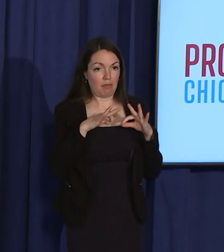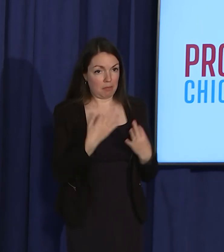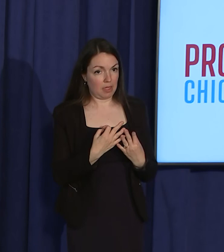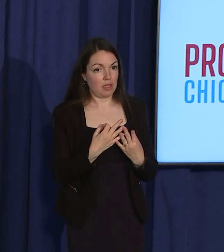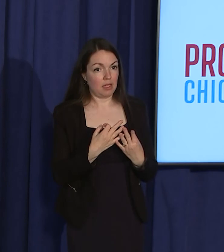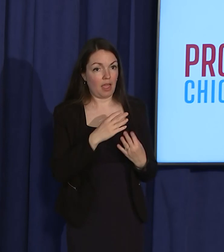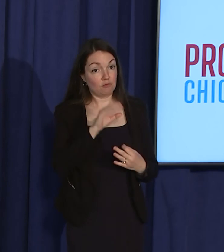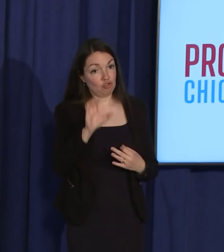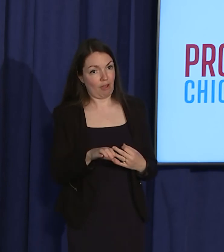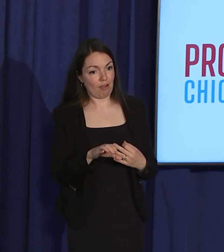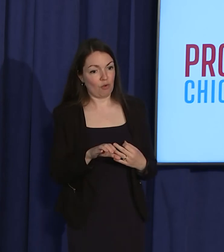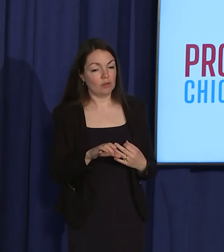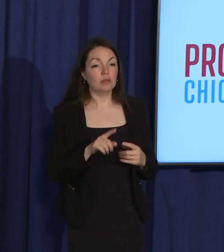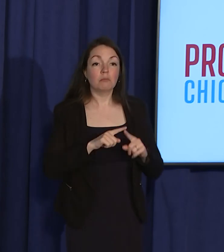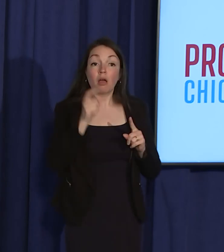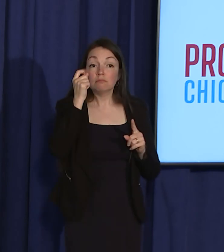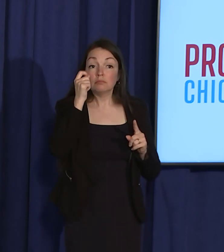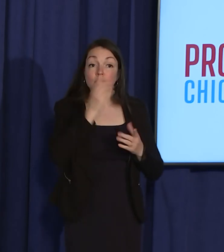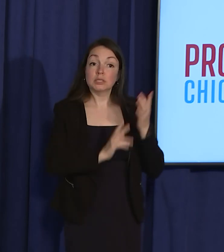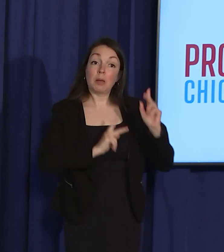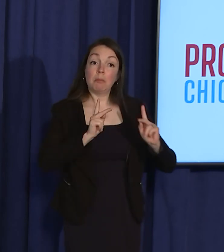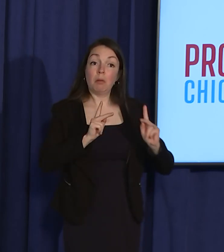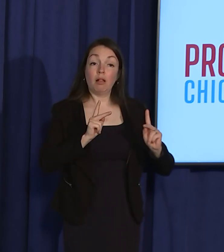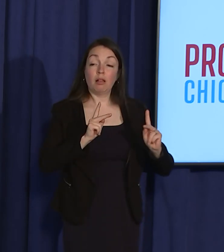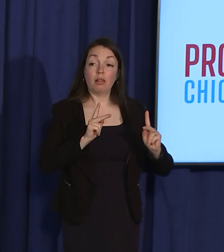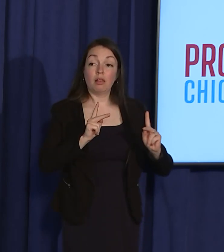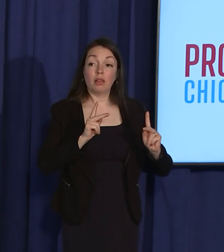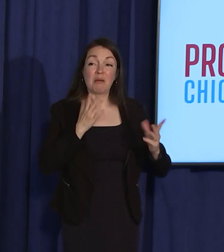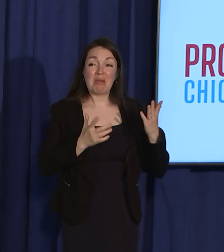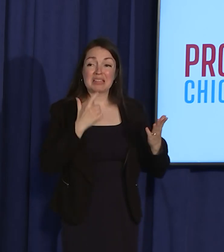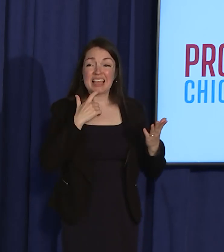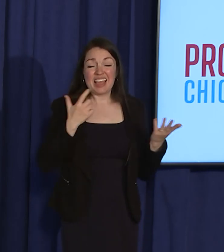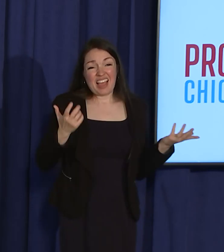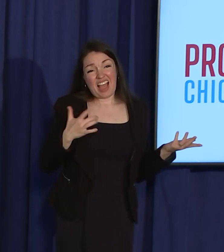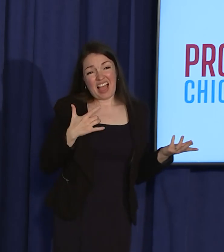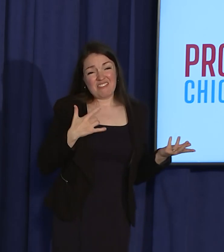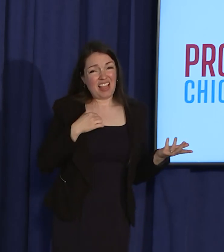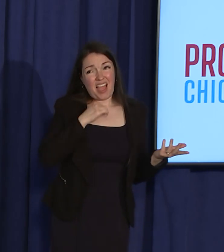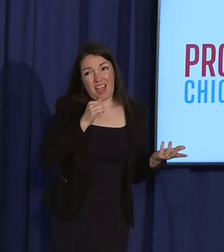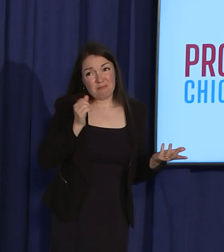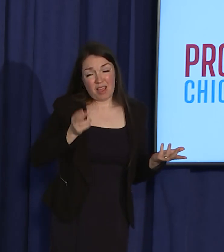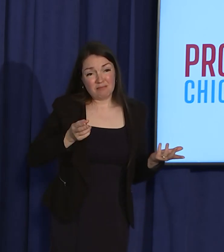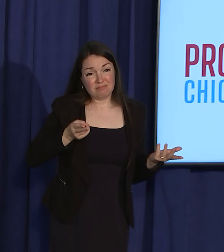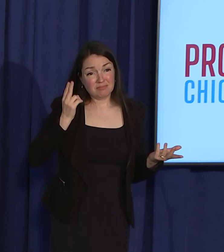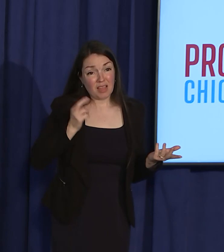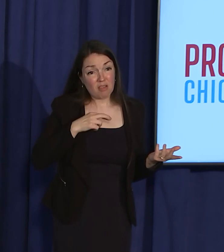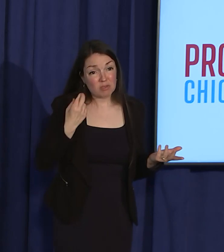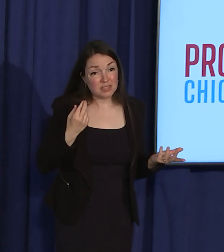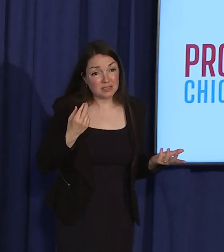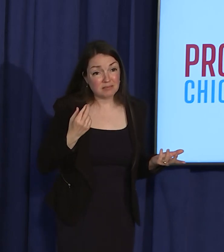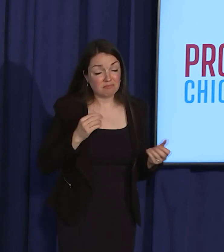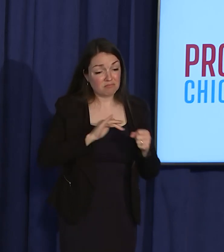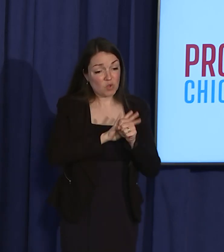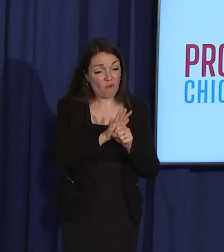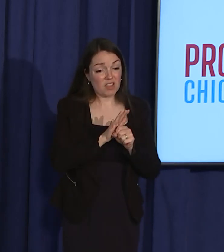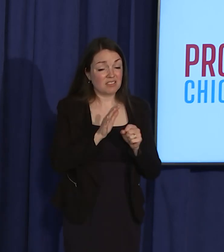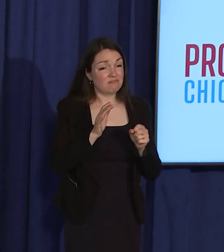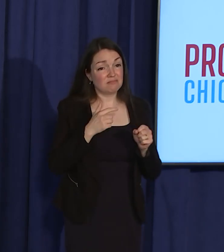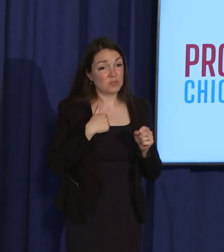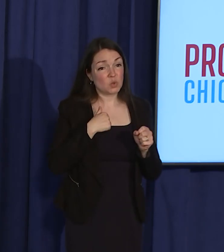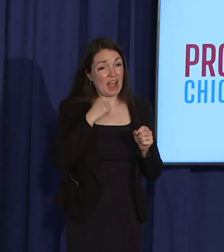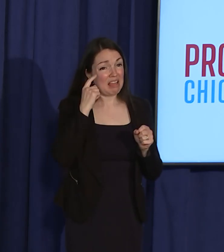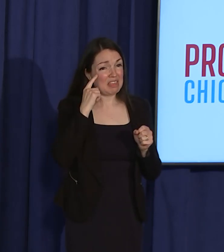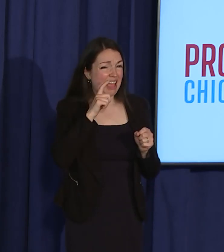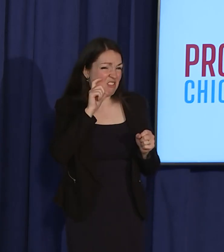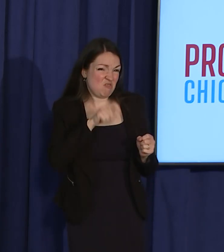health, and Chicago's health. But I know that there are people who may say, I don't feel like I'm at high risk for COVID, but I want to be able to travel again. I don't think I'm